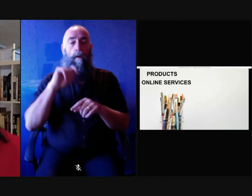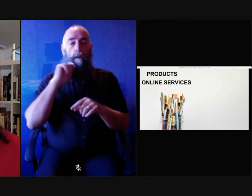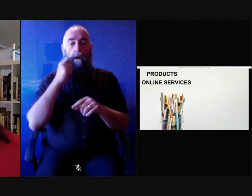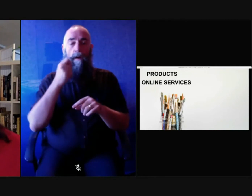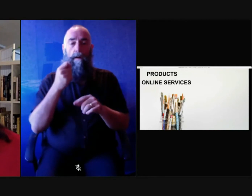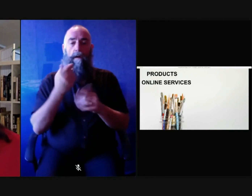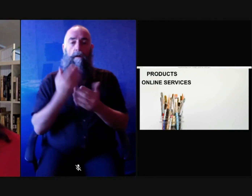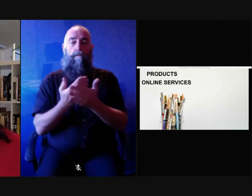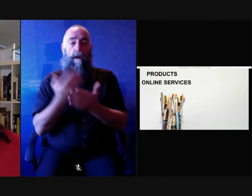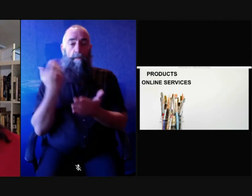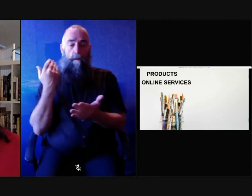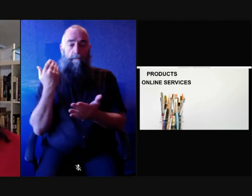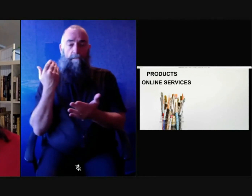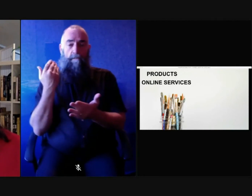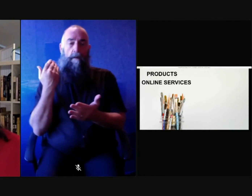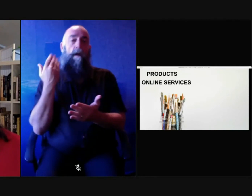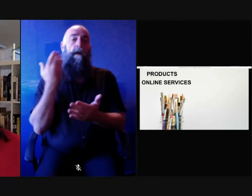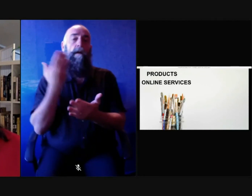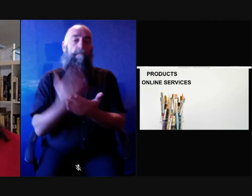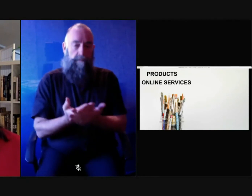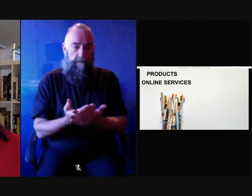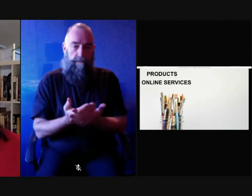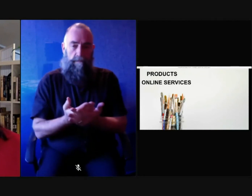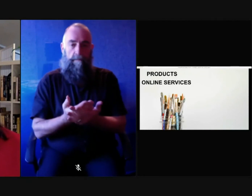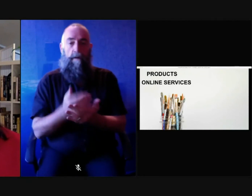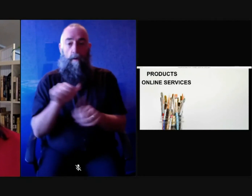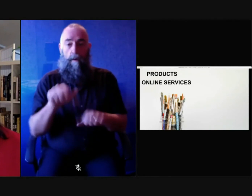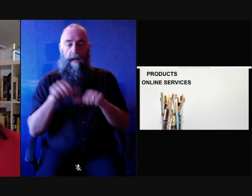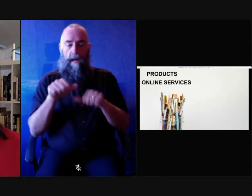the video and then invite you back in again, okay?